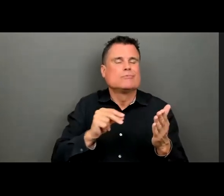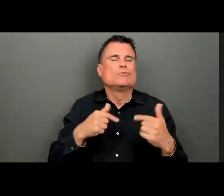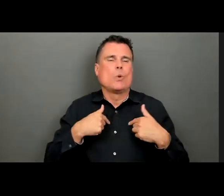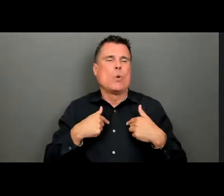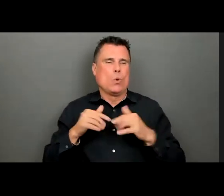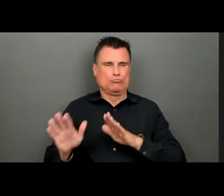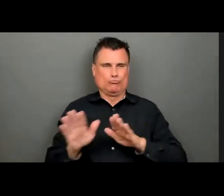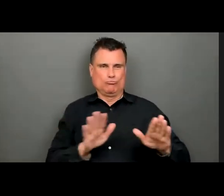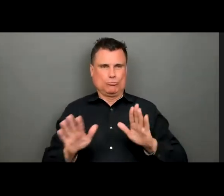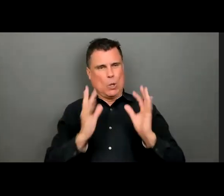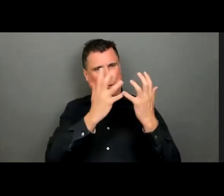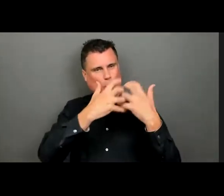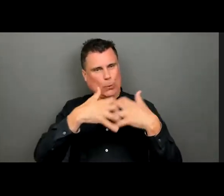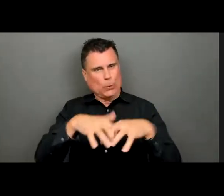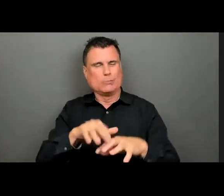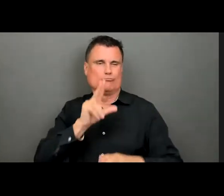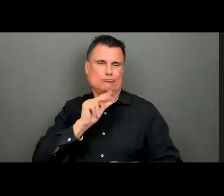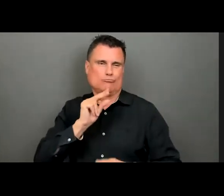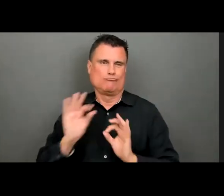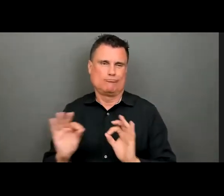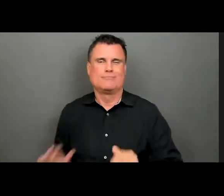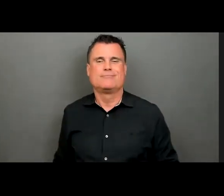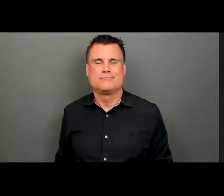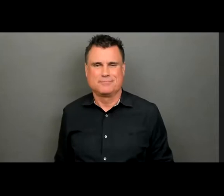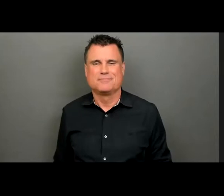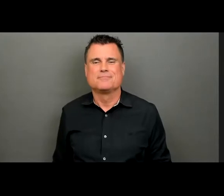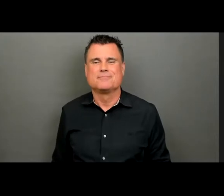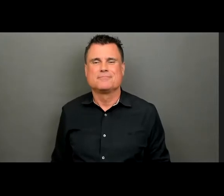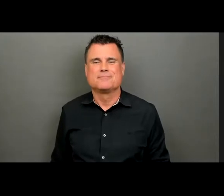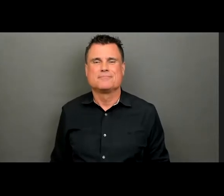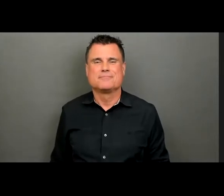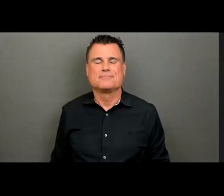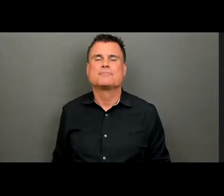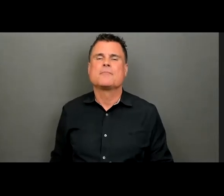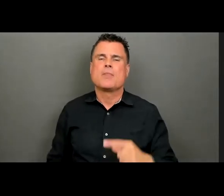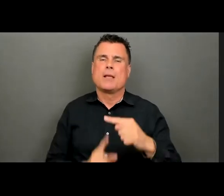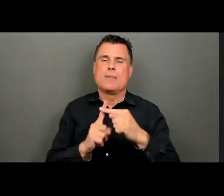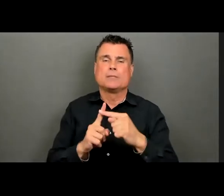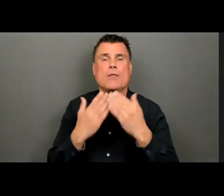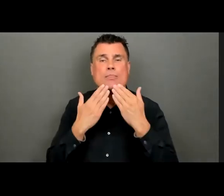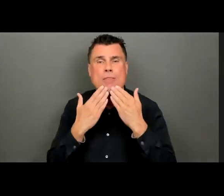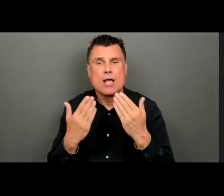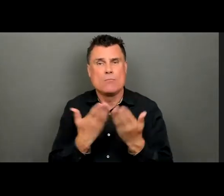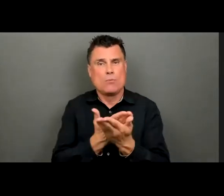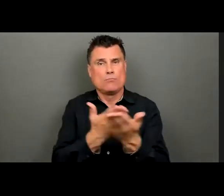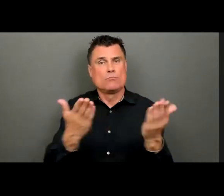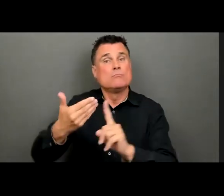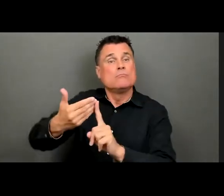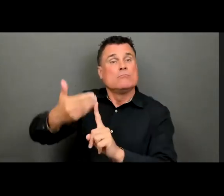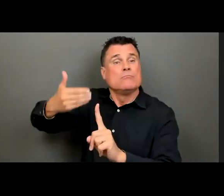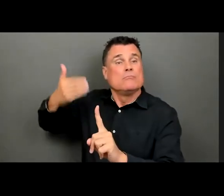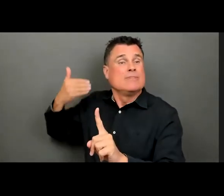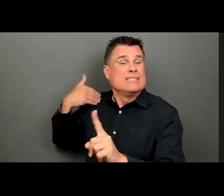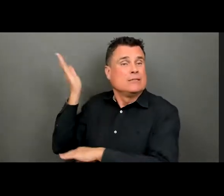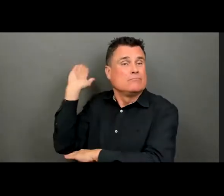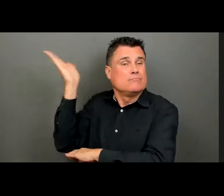And most of the discussion, like by eminent panelists, experienced people we have heard, covered